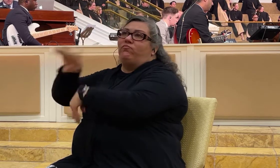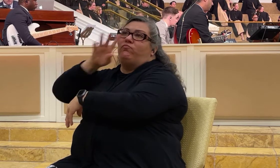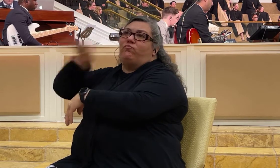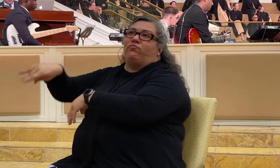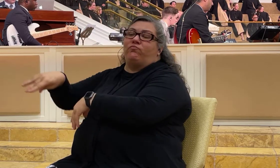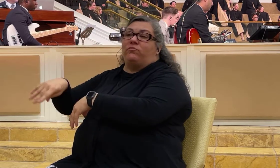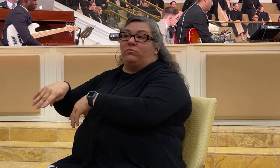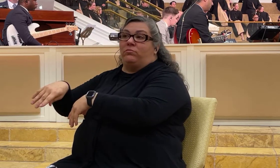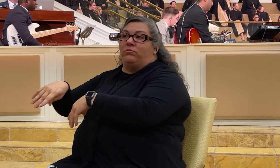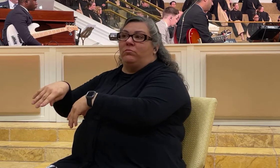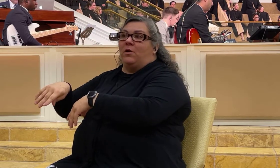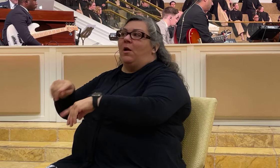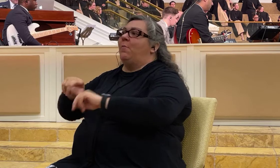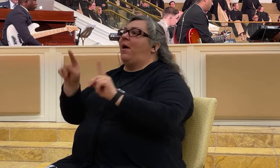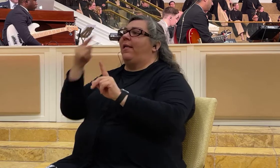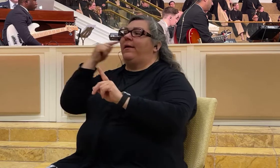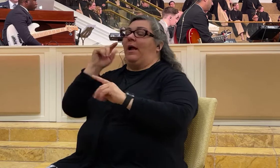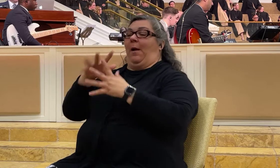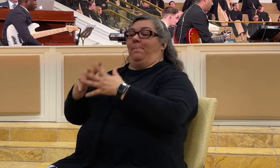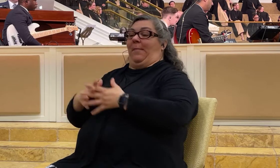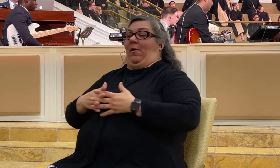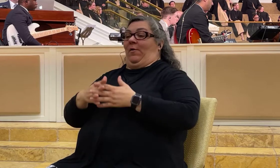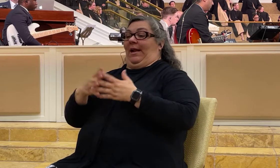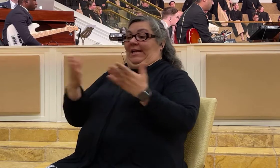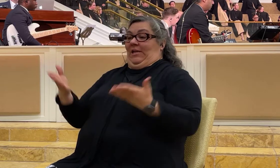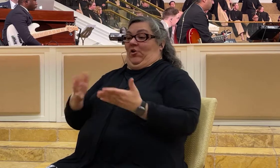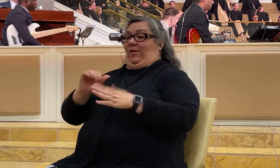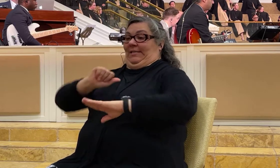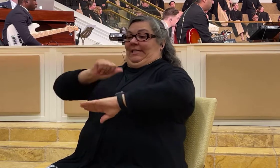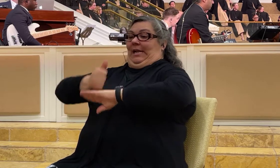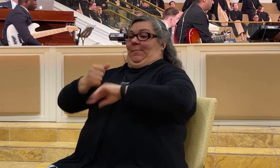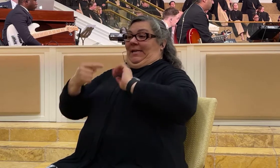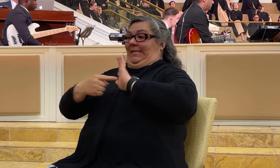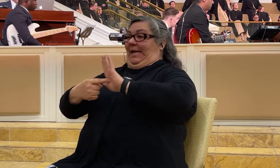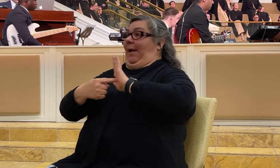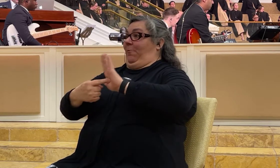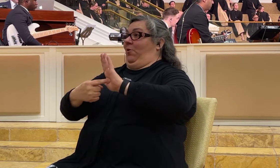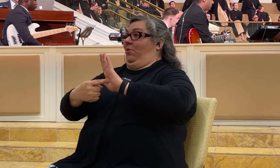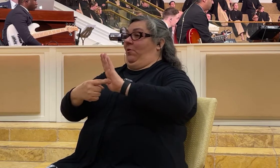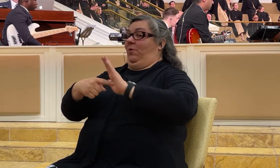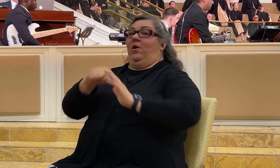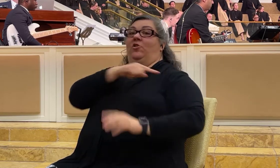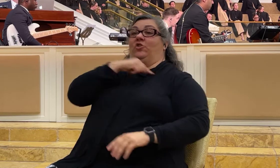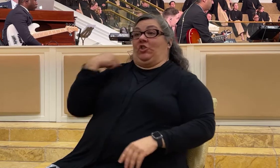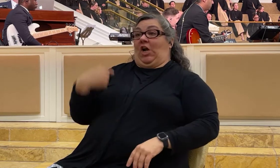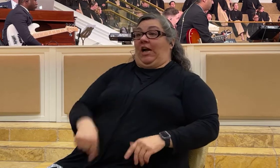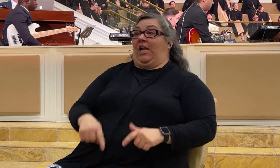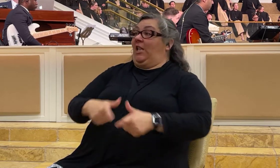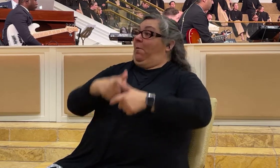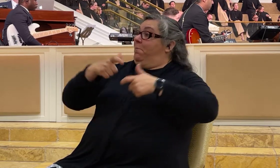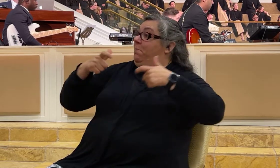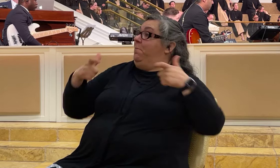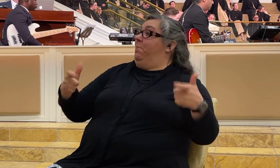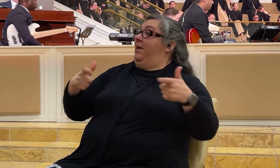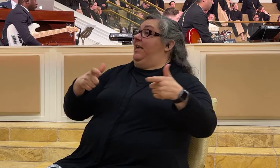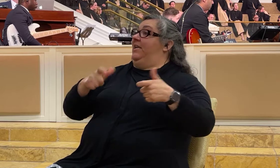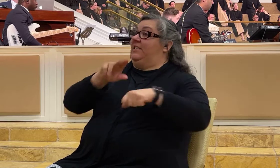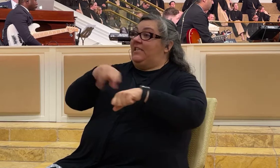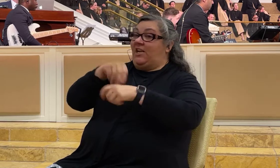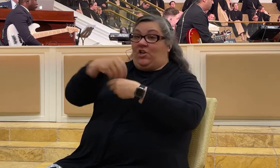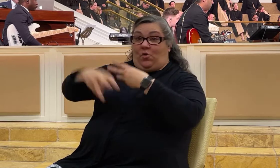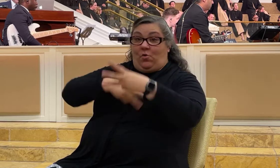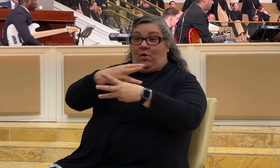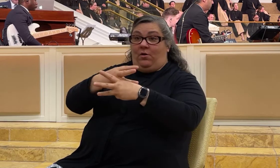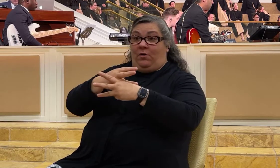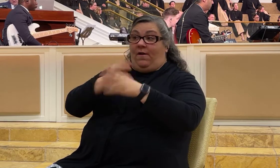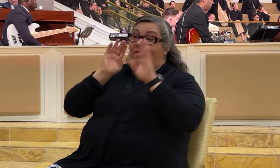is to try to set an example and hope it helps. China, the largest nation in the world, doesn't do much about climate control. They're